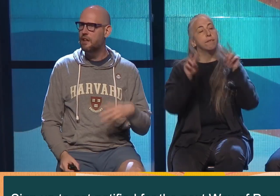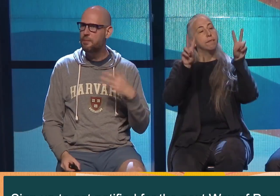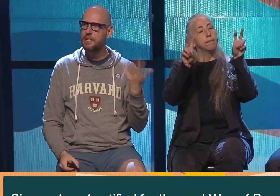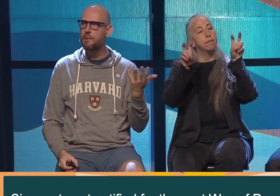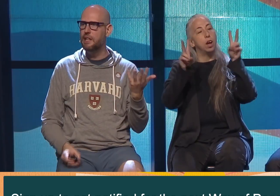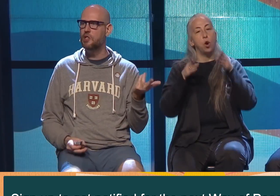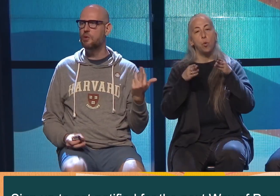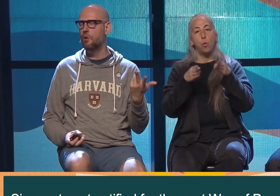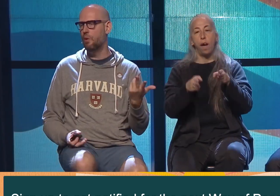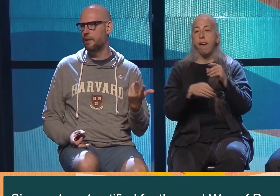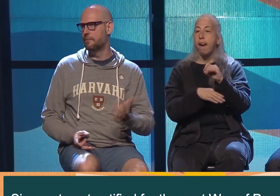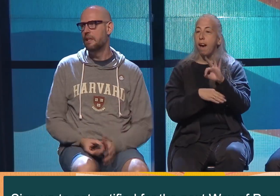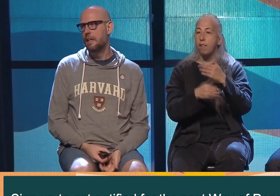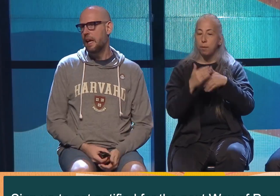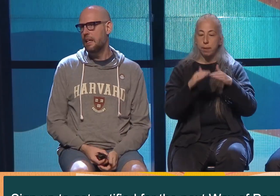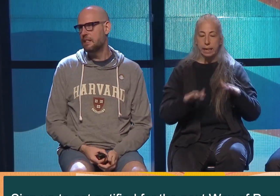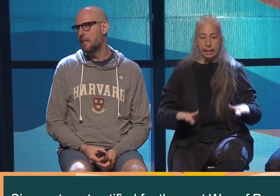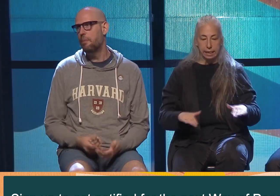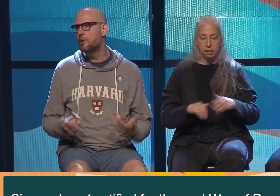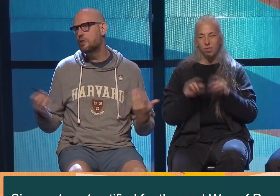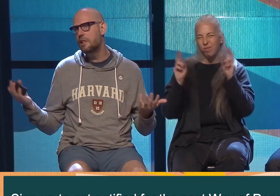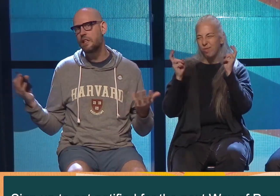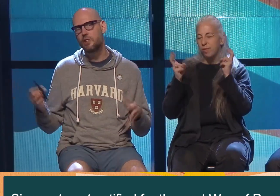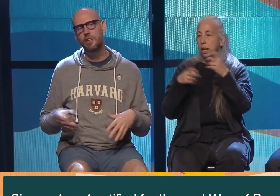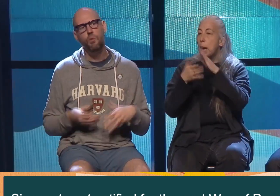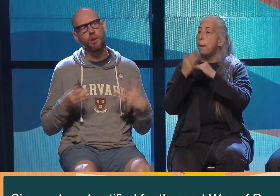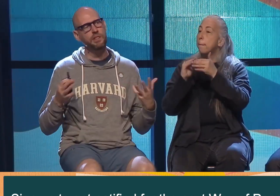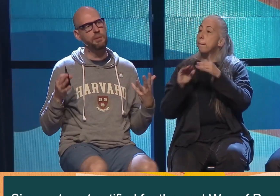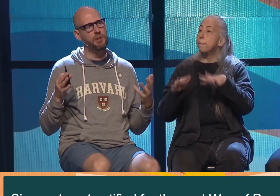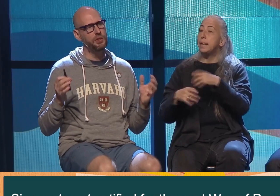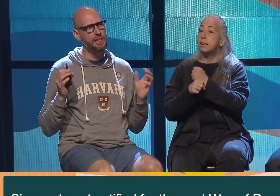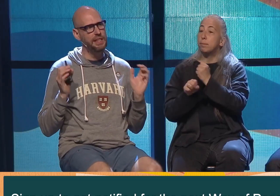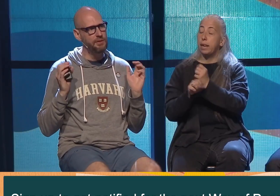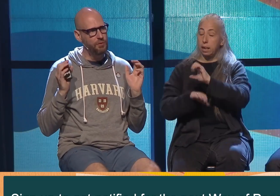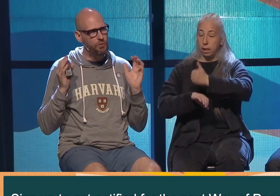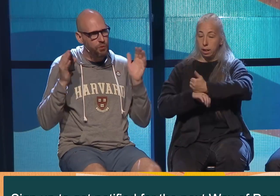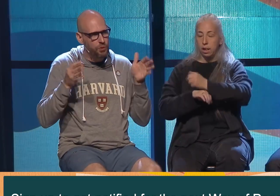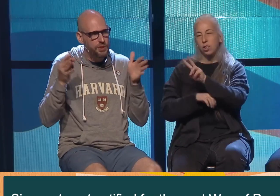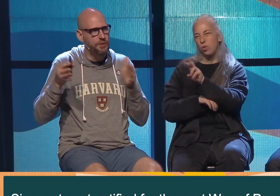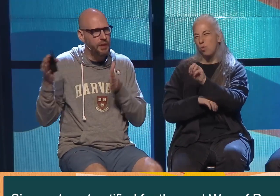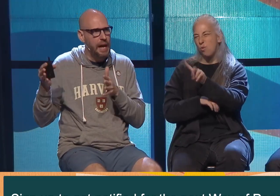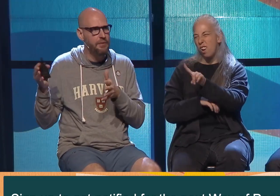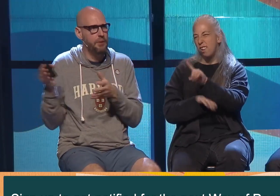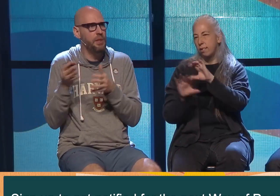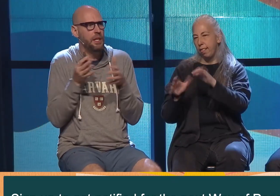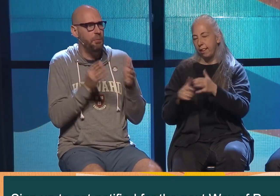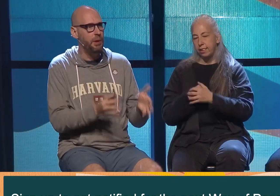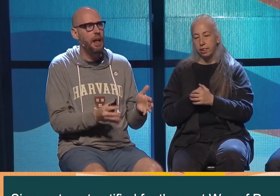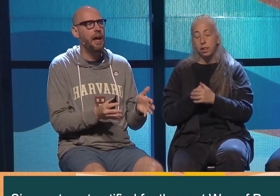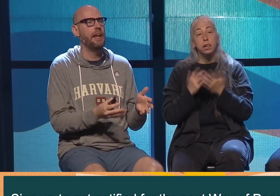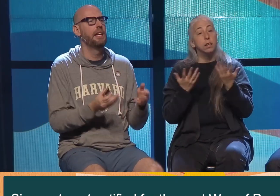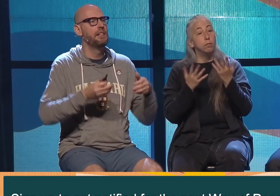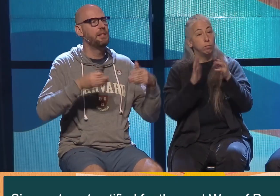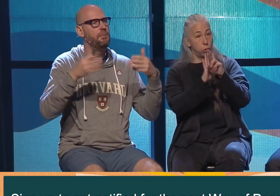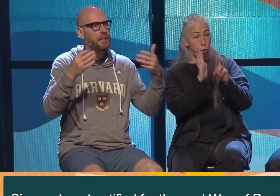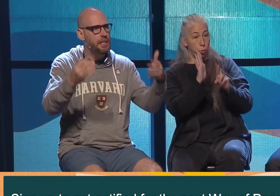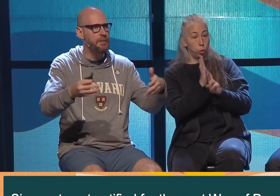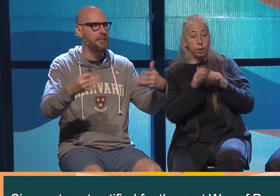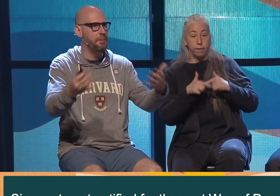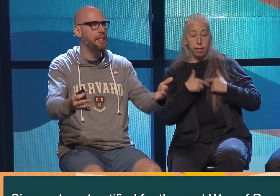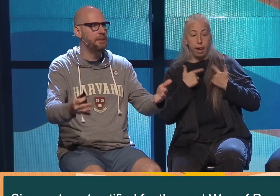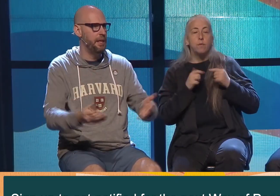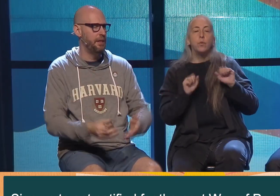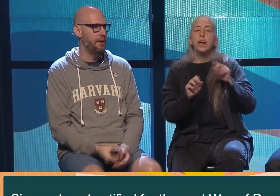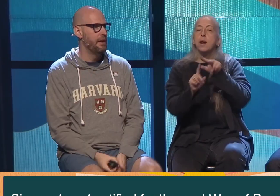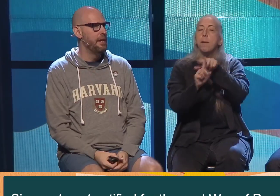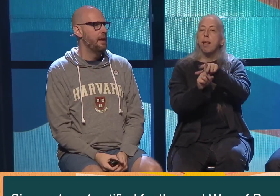which is kind of Peacemaking 201. And it's an opportunity to look at what are some of those rules of life that we can apply to live